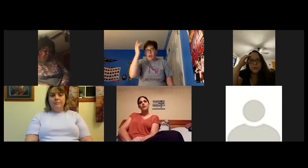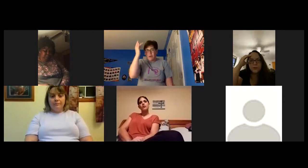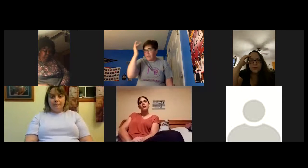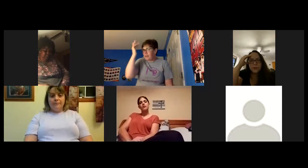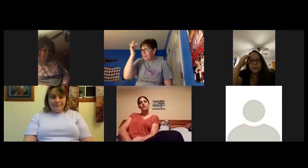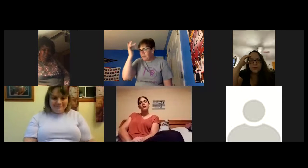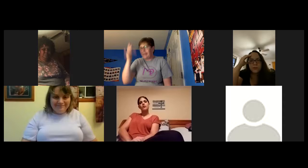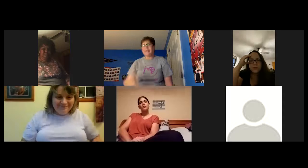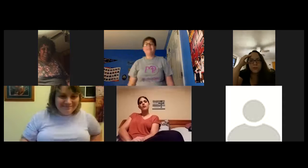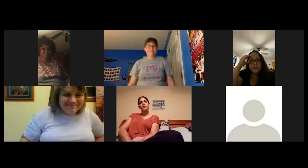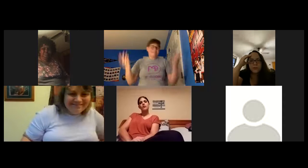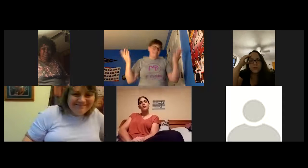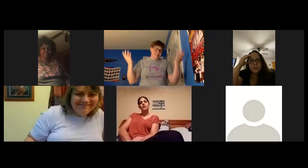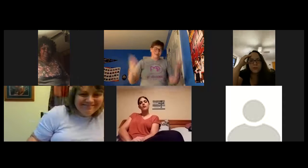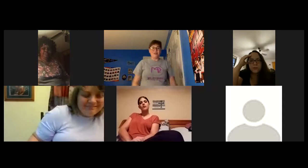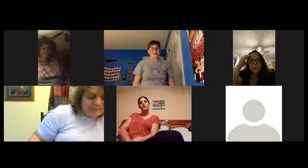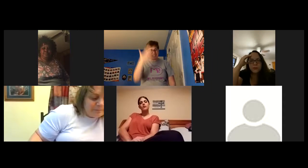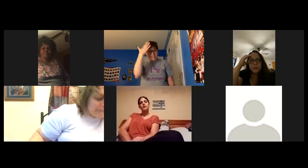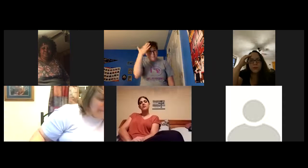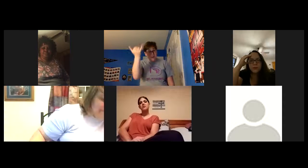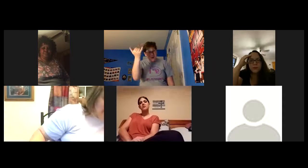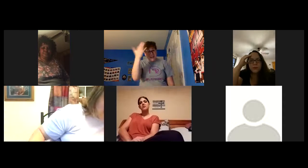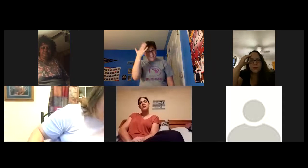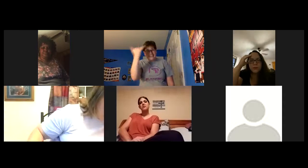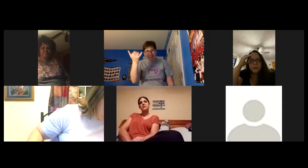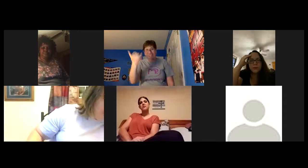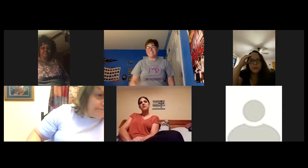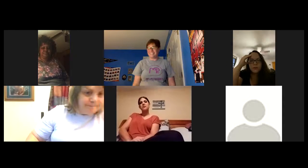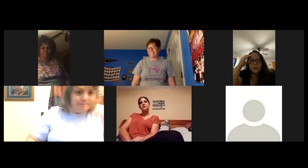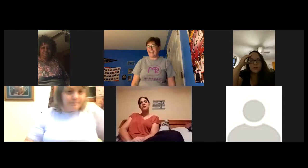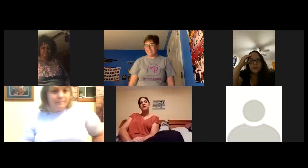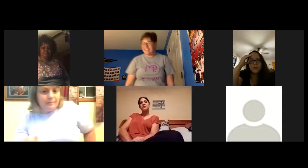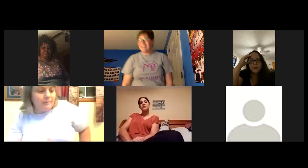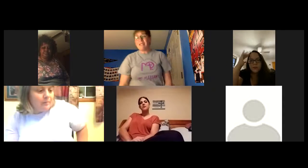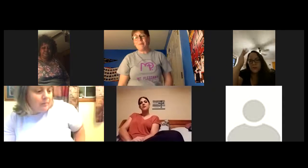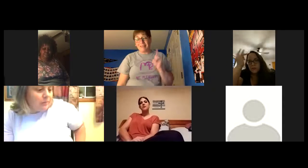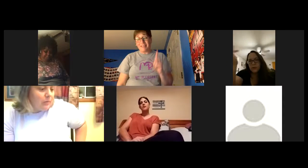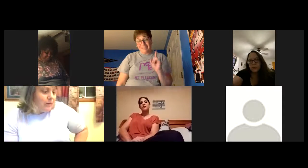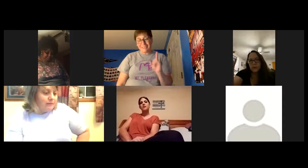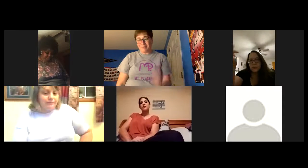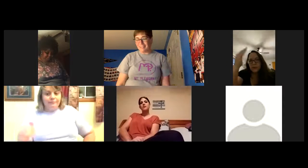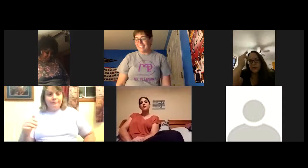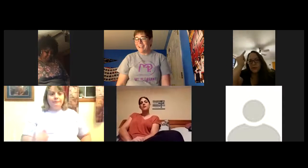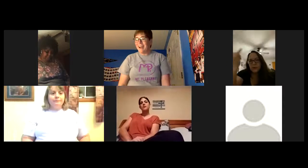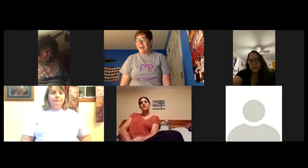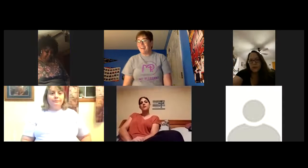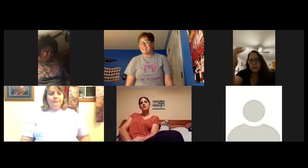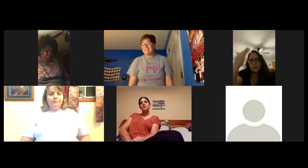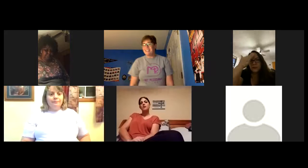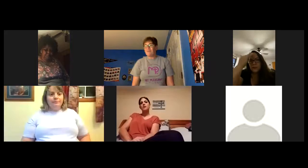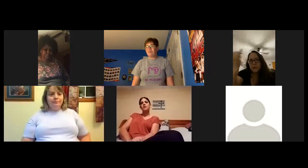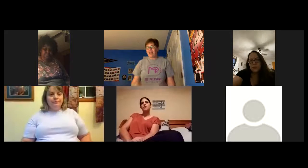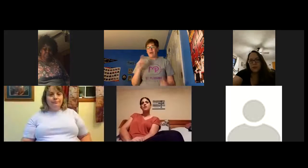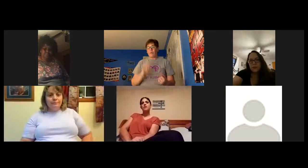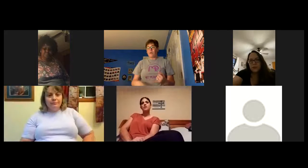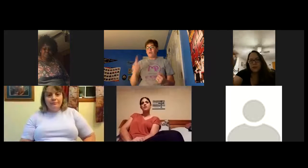going, why? So you're going to see them going, why, instead, typically. All right, so